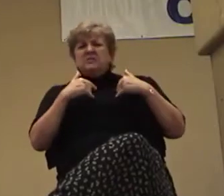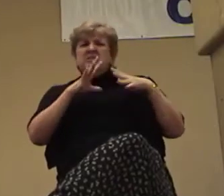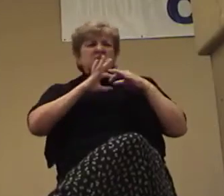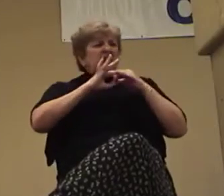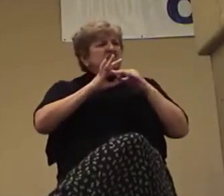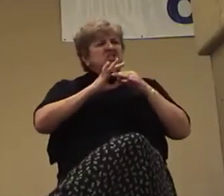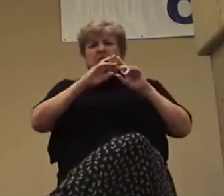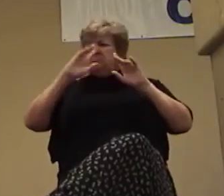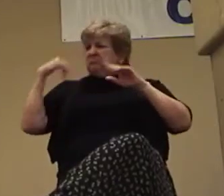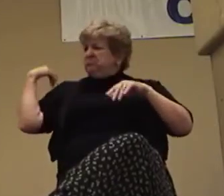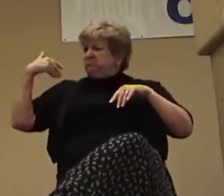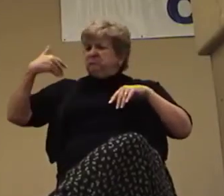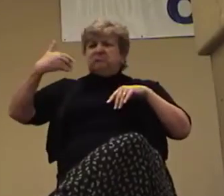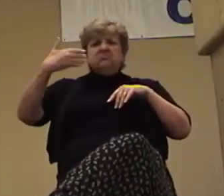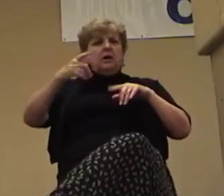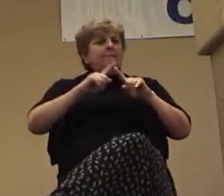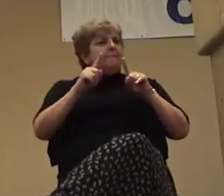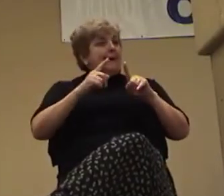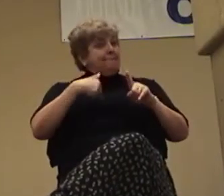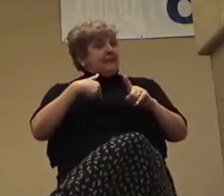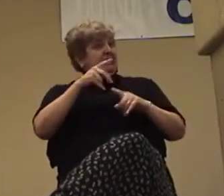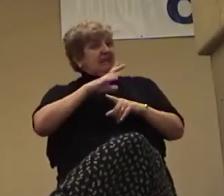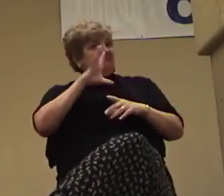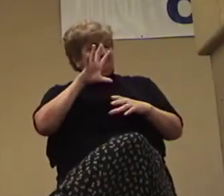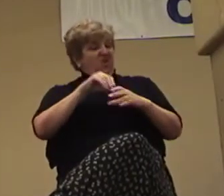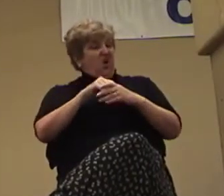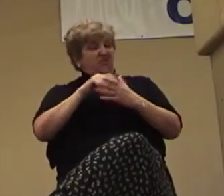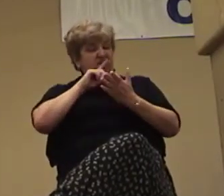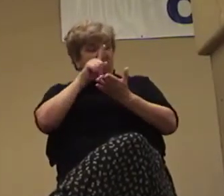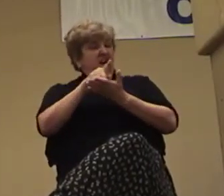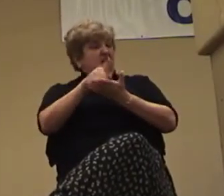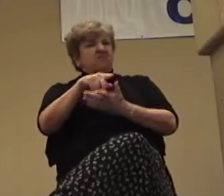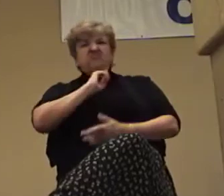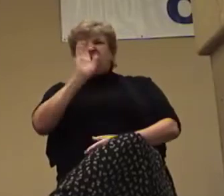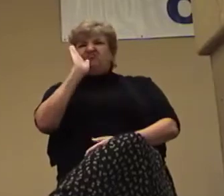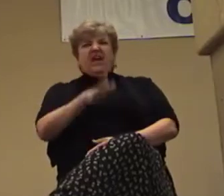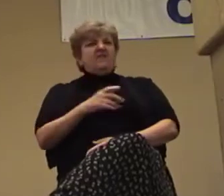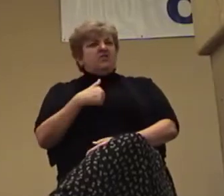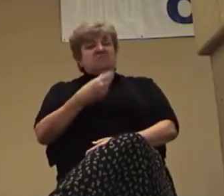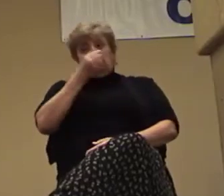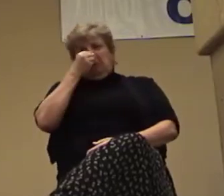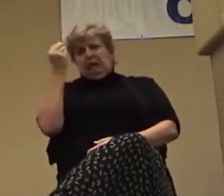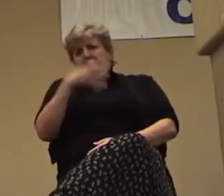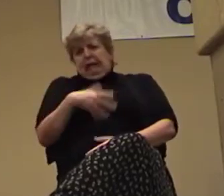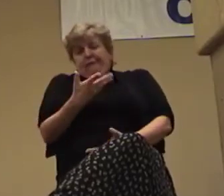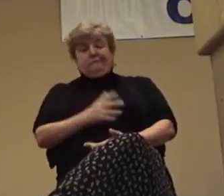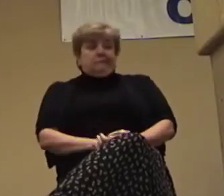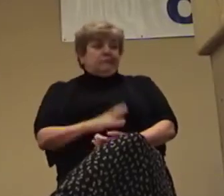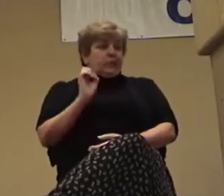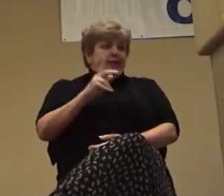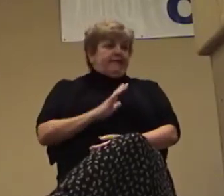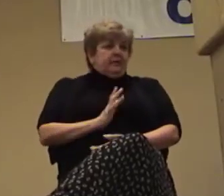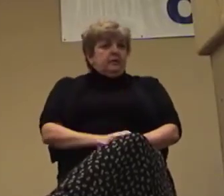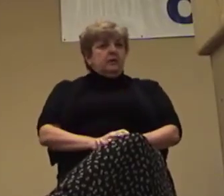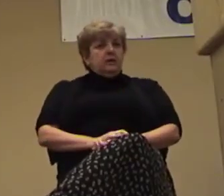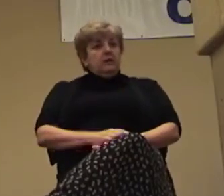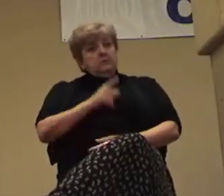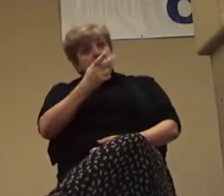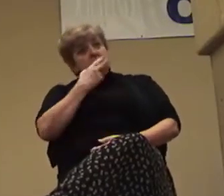that, and I was never involved. You know what I mean? Like I just really didn't care. You know what I mean? I thought we were cute, we should hang out, you know, but